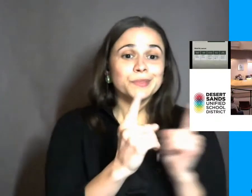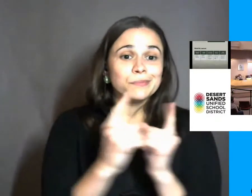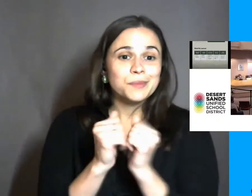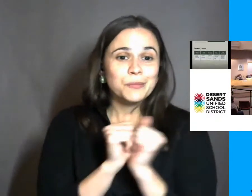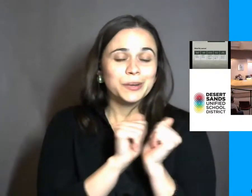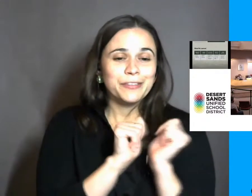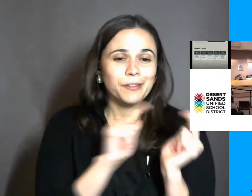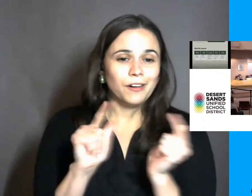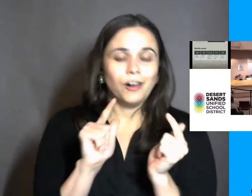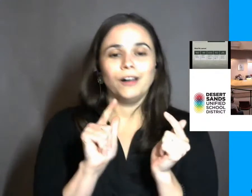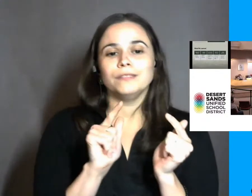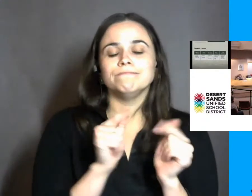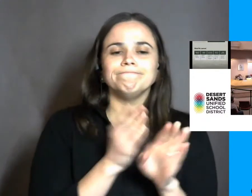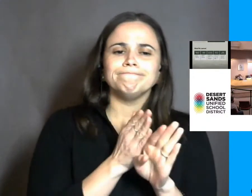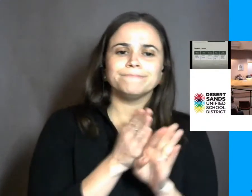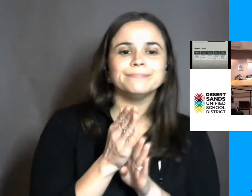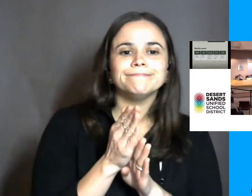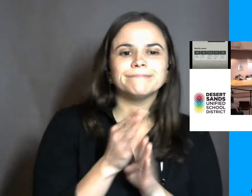And here's what we learned.